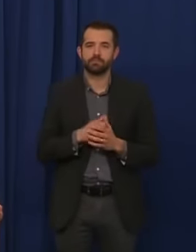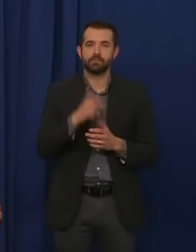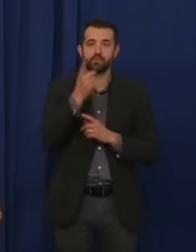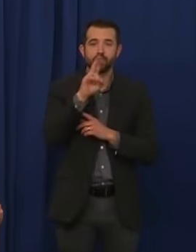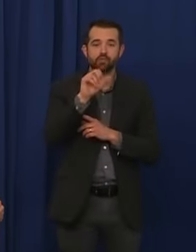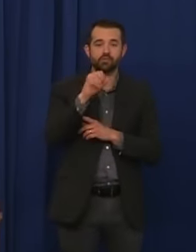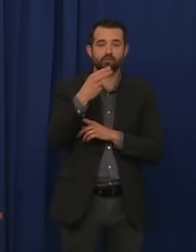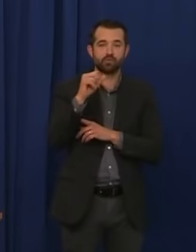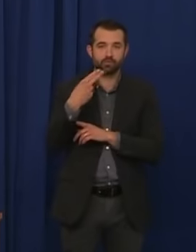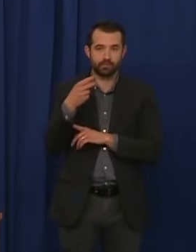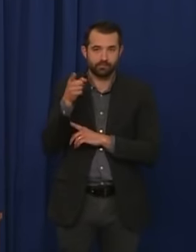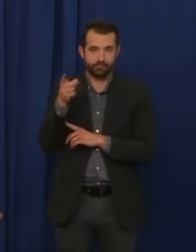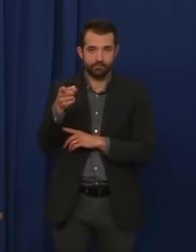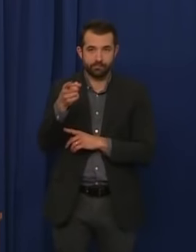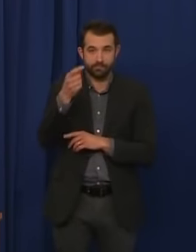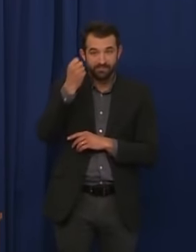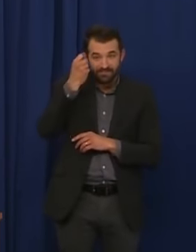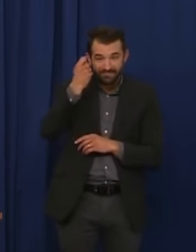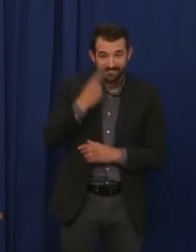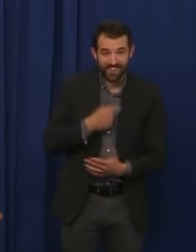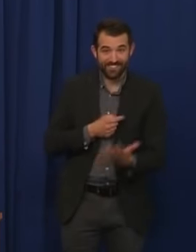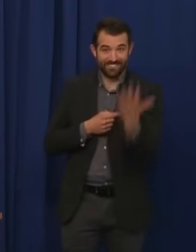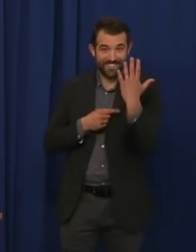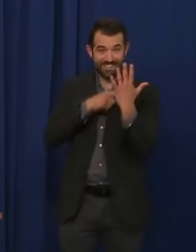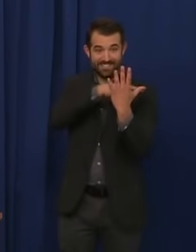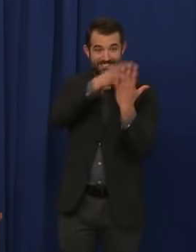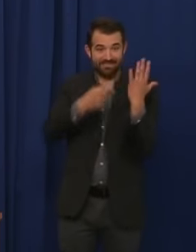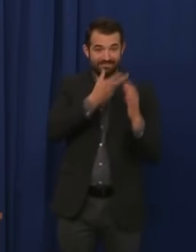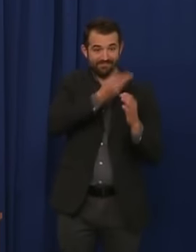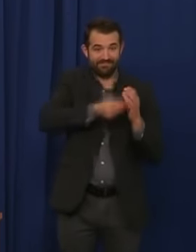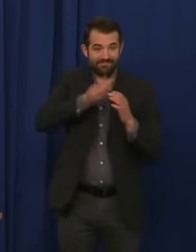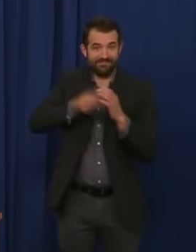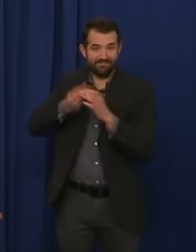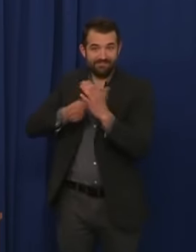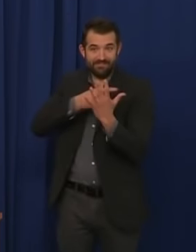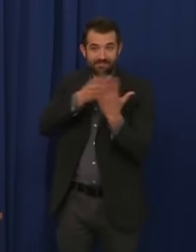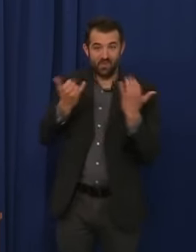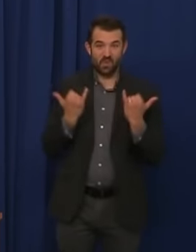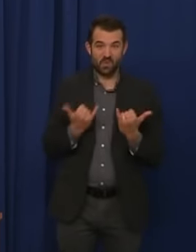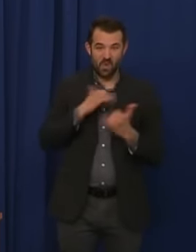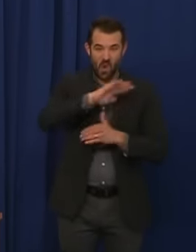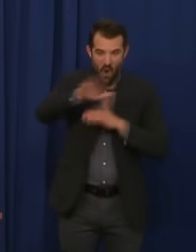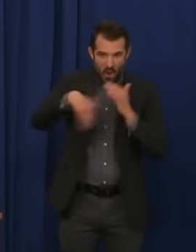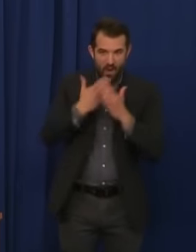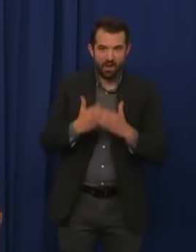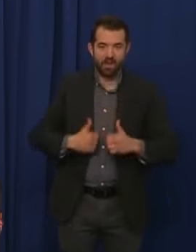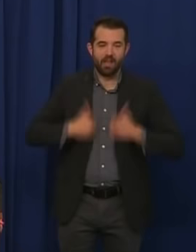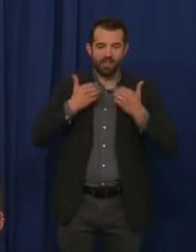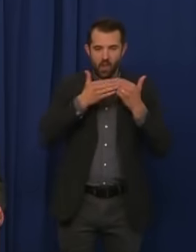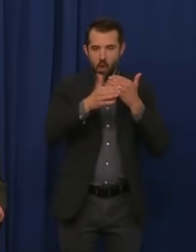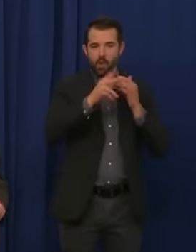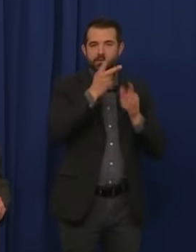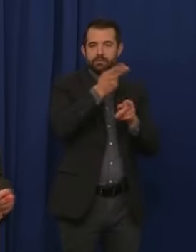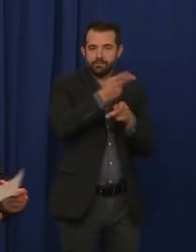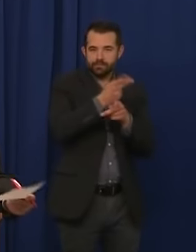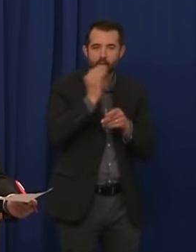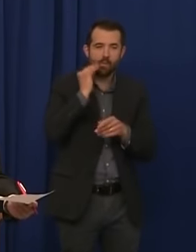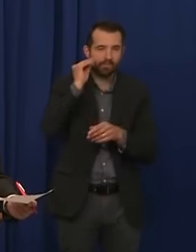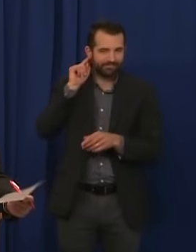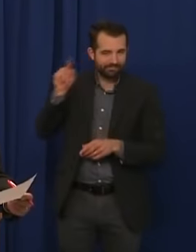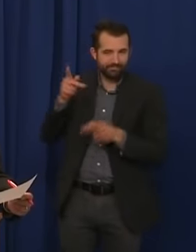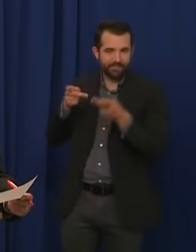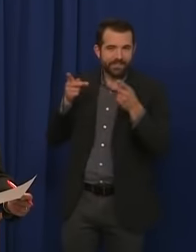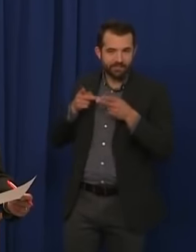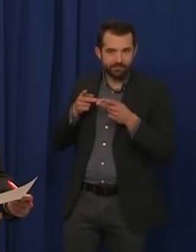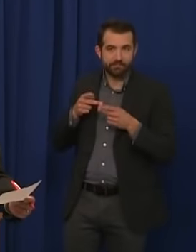of the five individuals who we reported passing away, all five were residents of a long-term care facility. And overall,